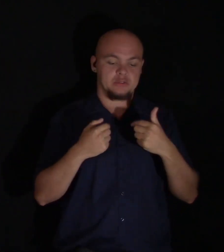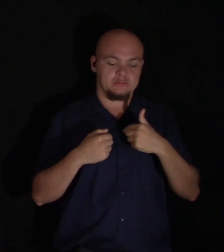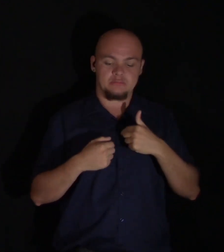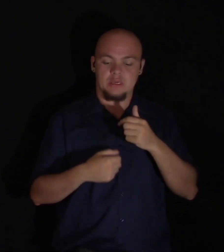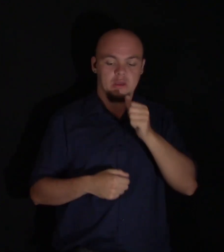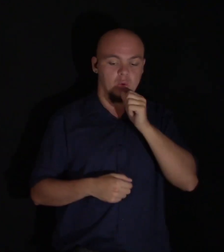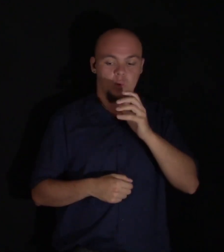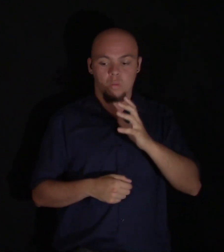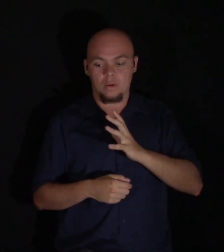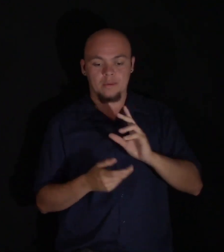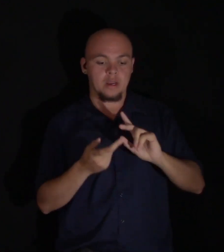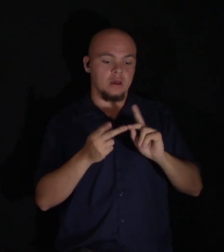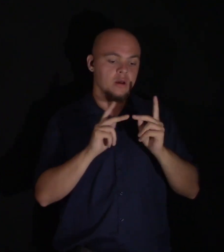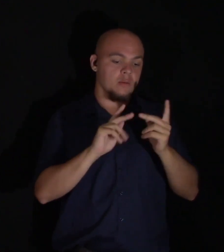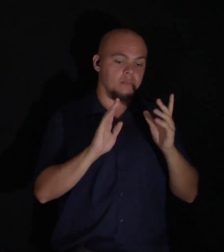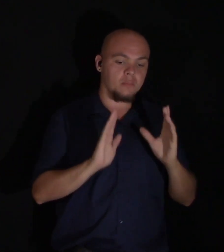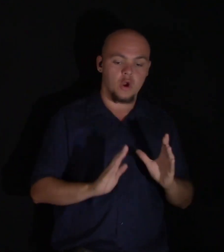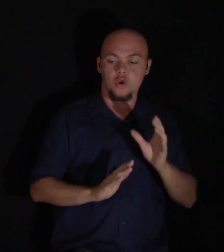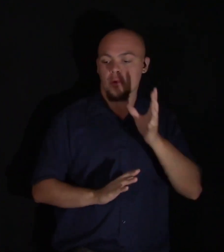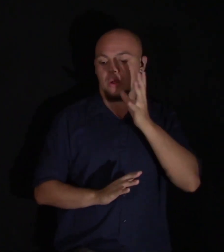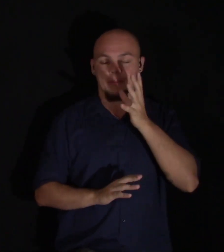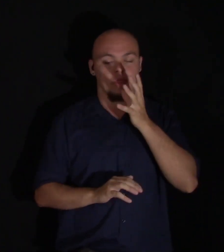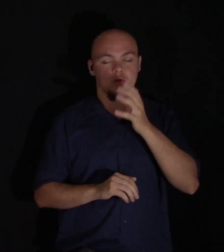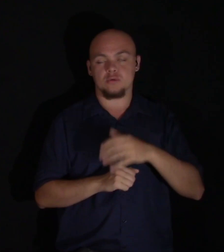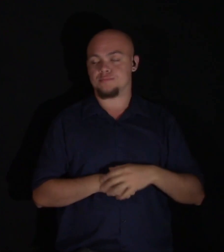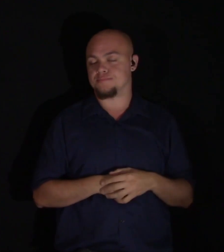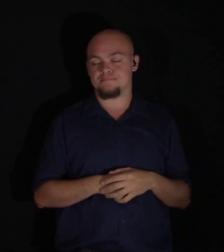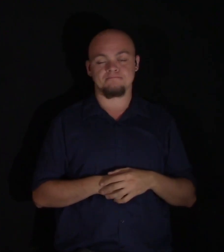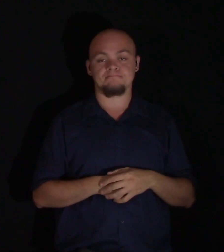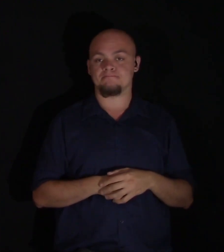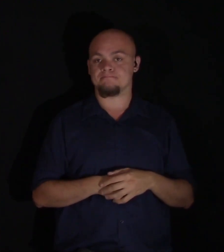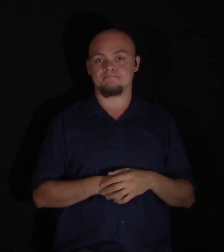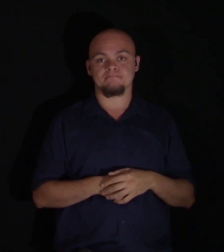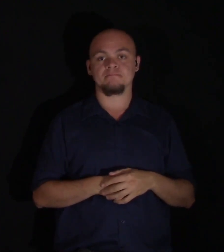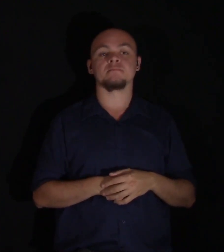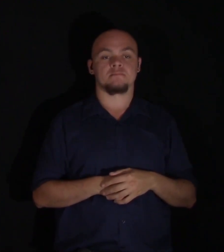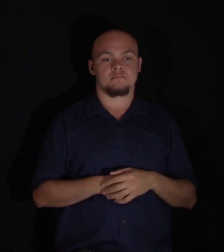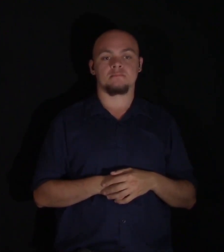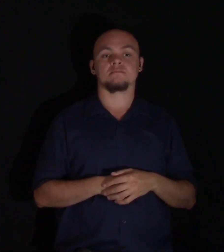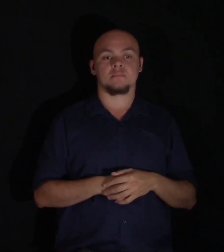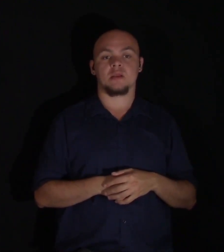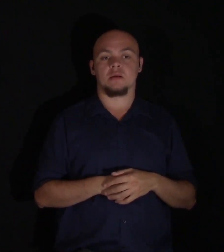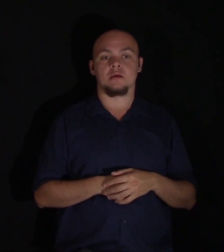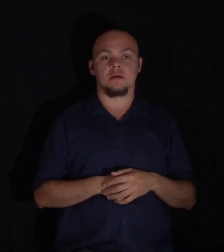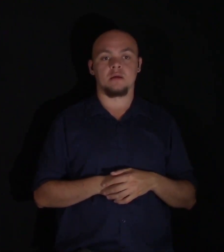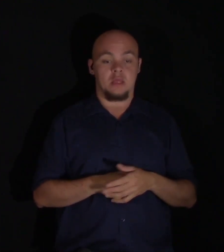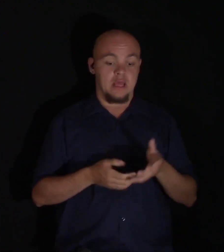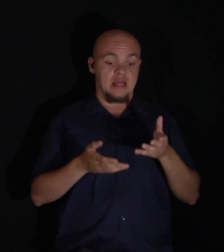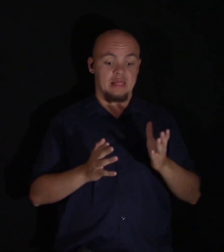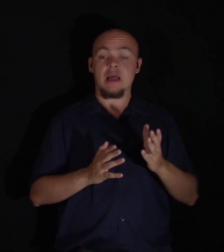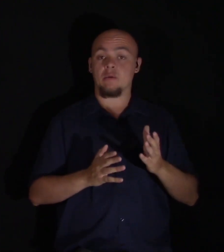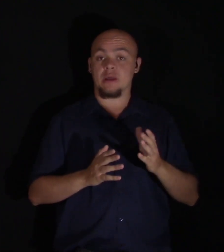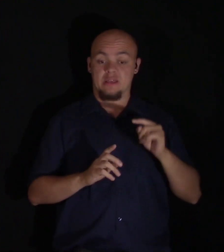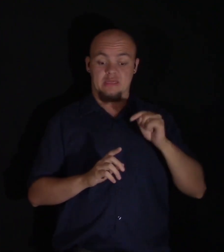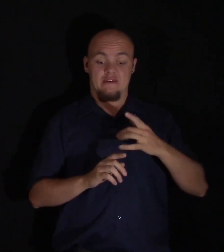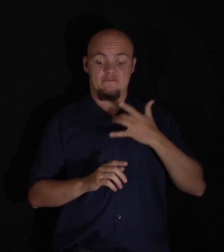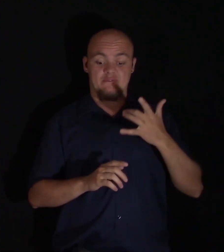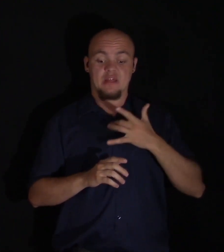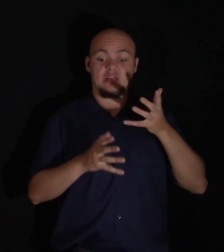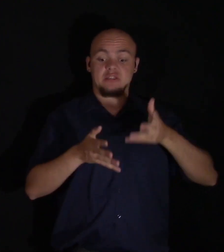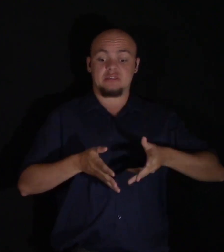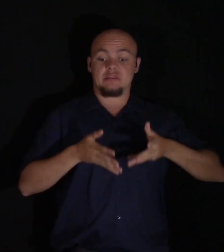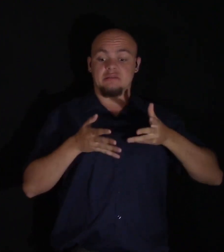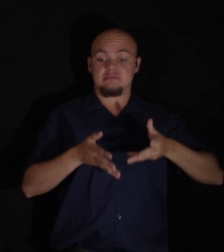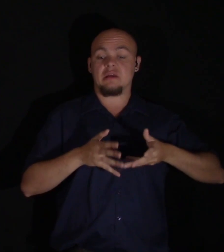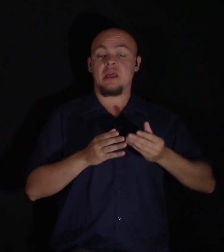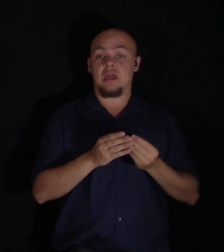a partner, or mother. This was the price I paid for letting these feelings dwell and